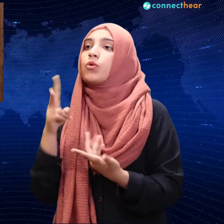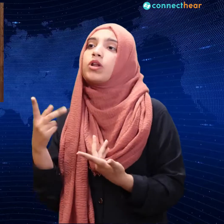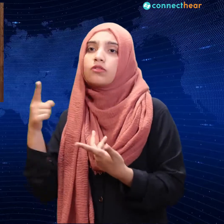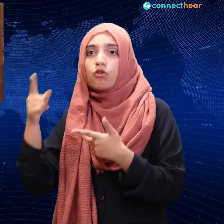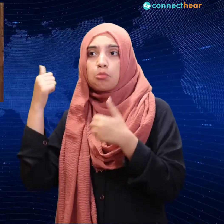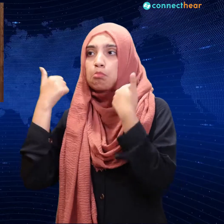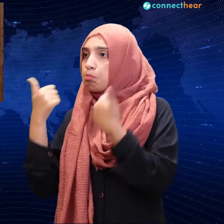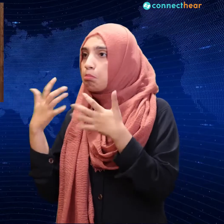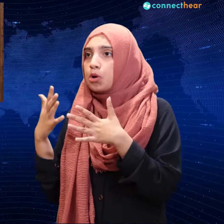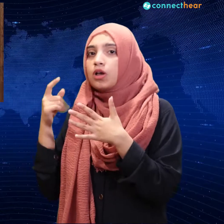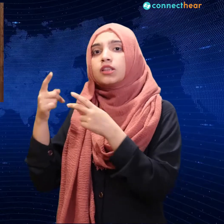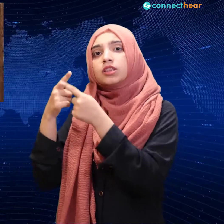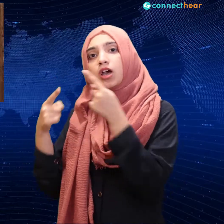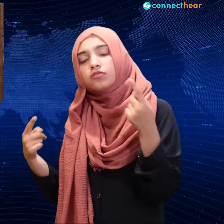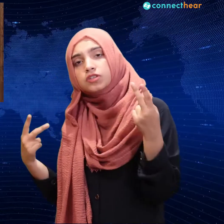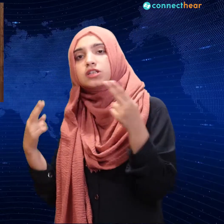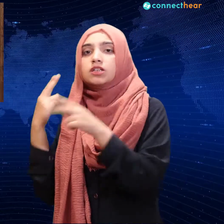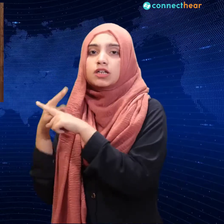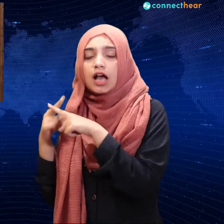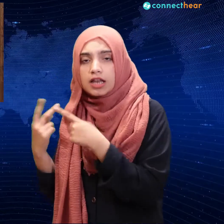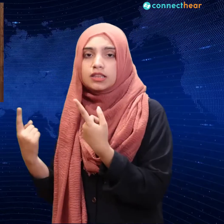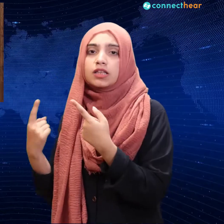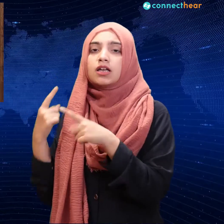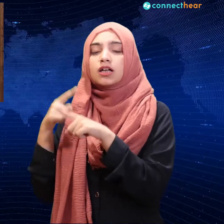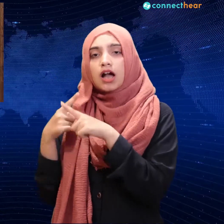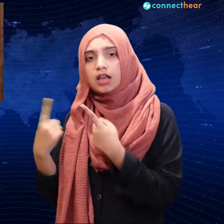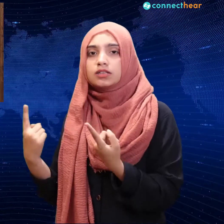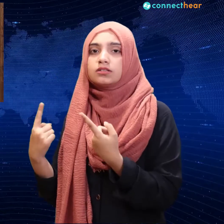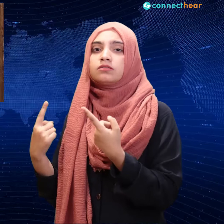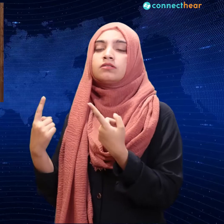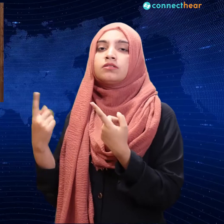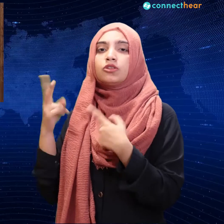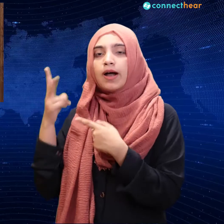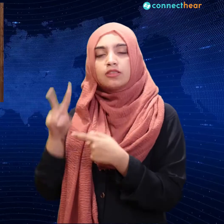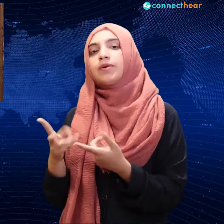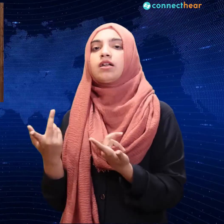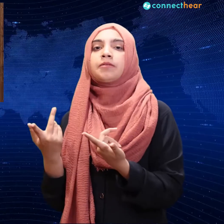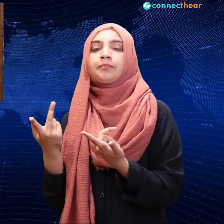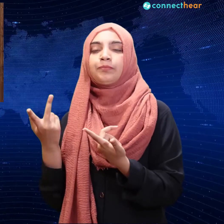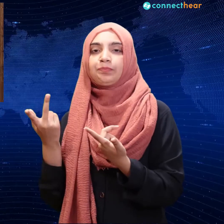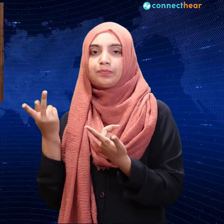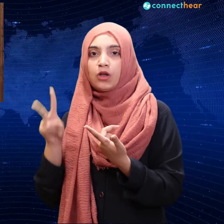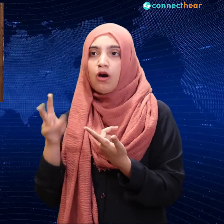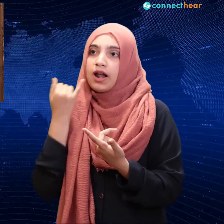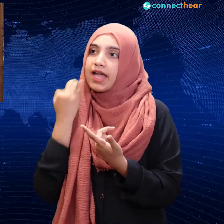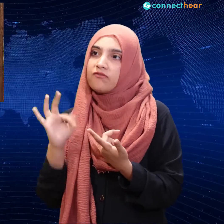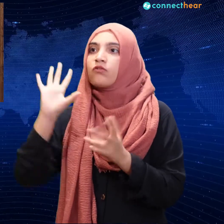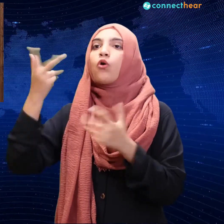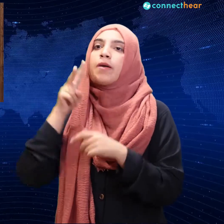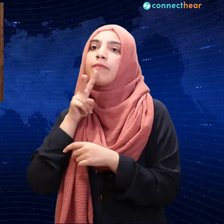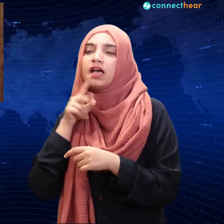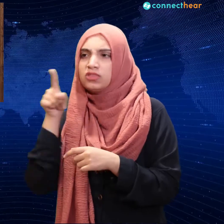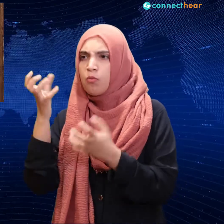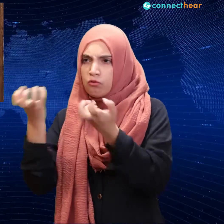it up in Afghanistan. Is that something that you have told the US President personally? Have the two of you